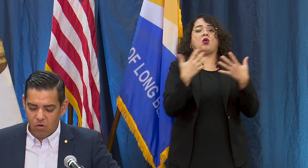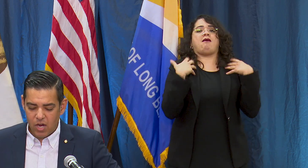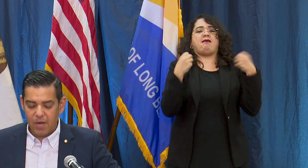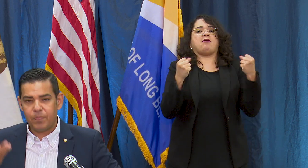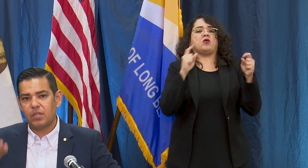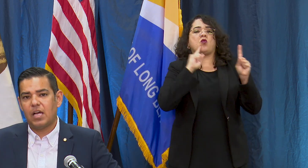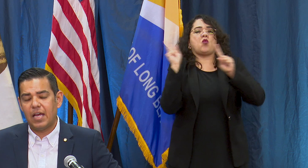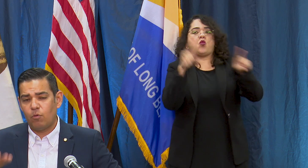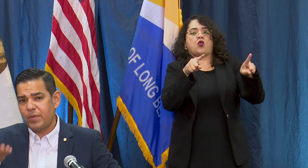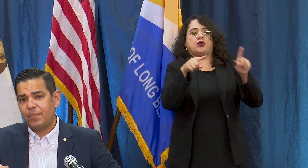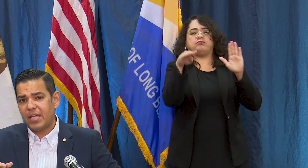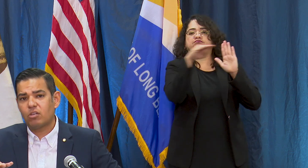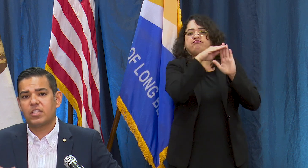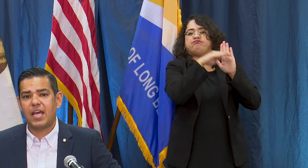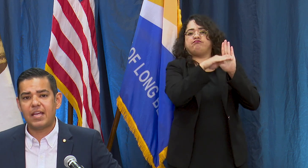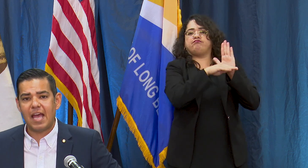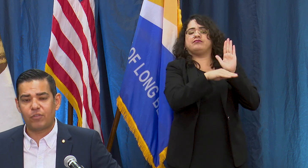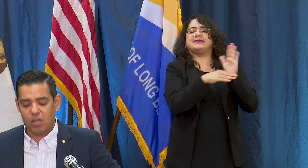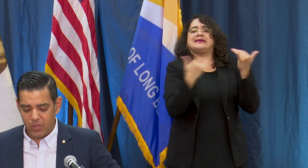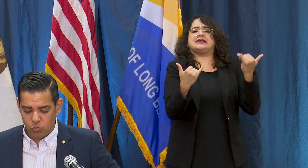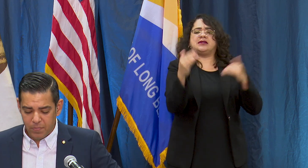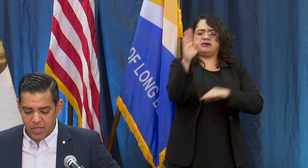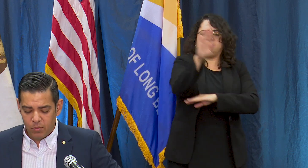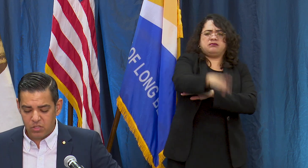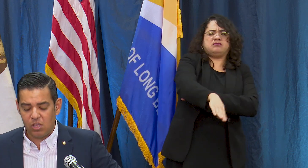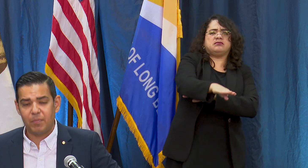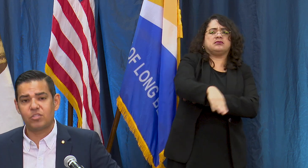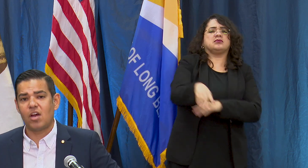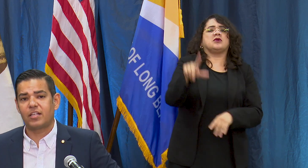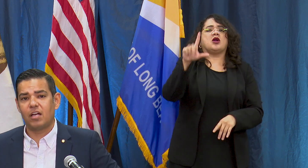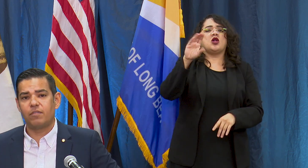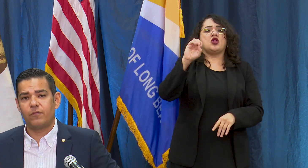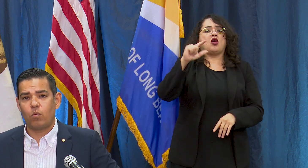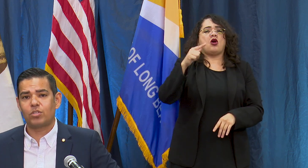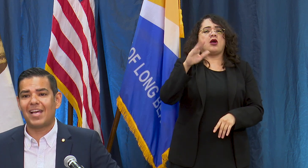is now up. It will be up later today at the Long Beach website, which is